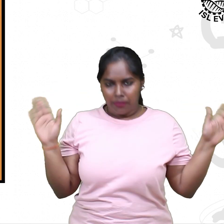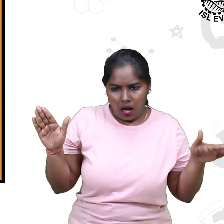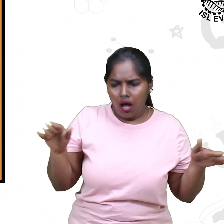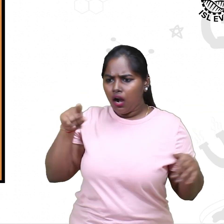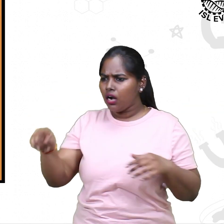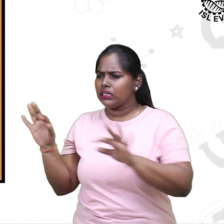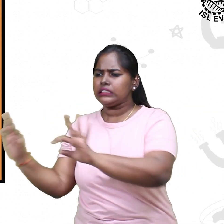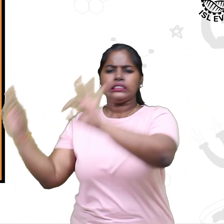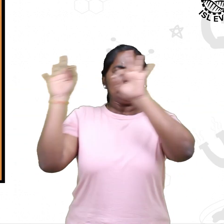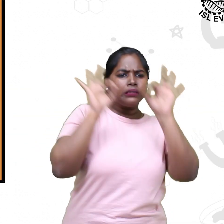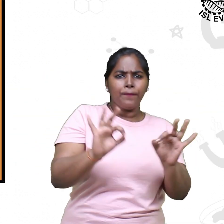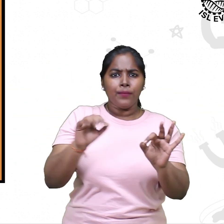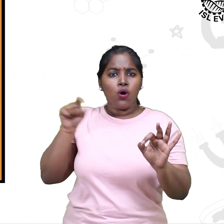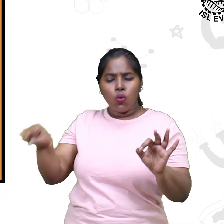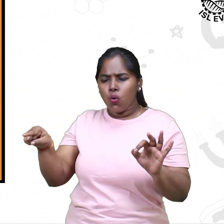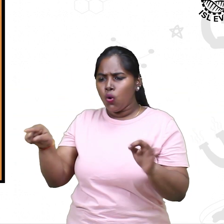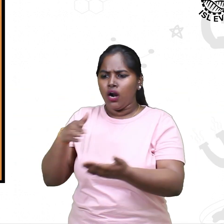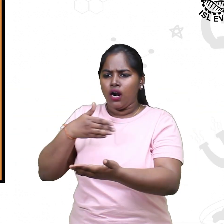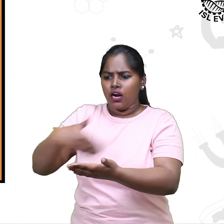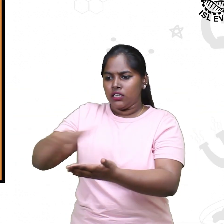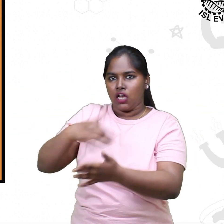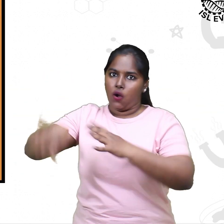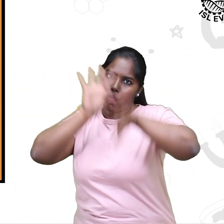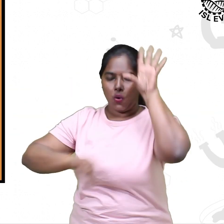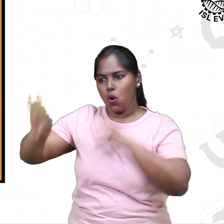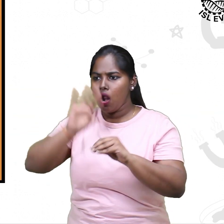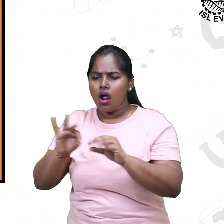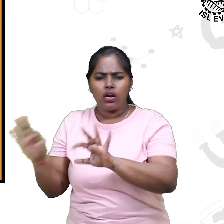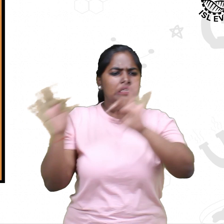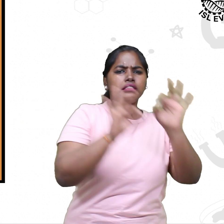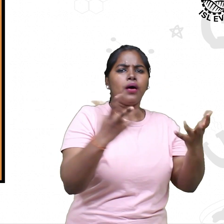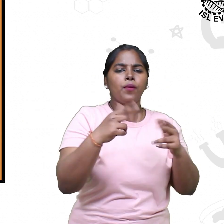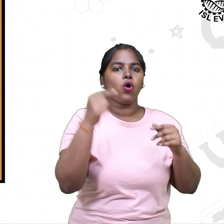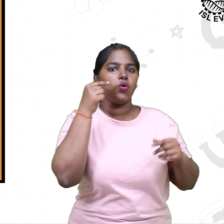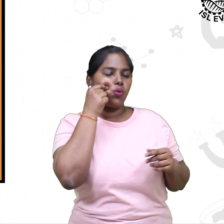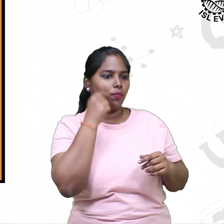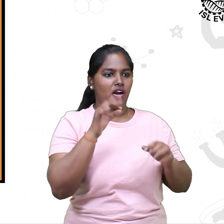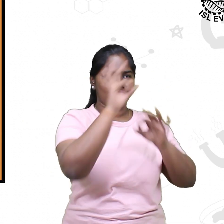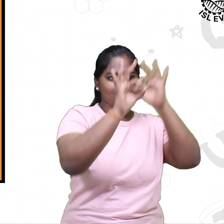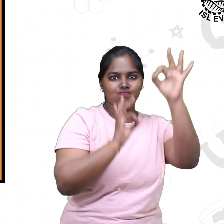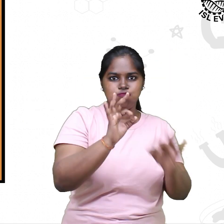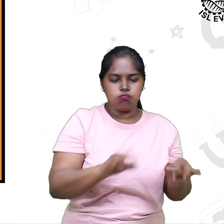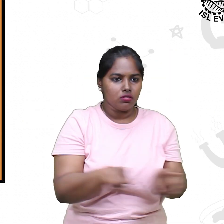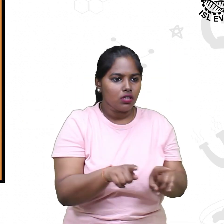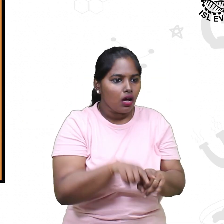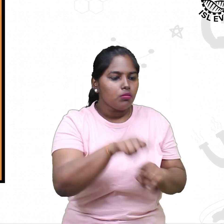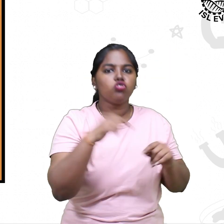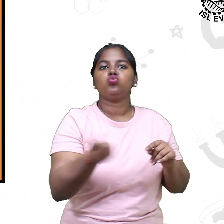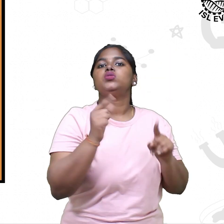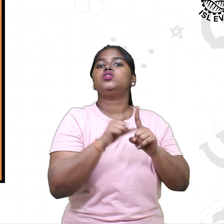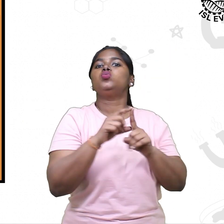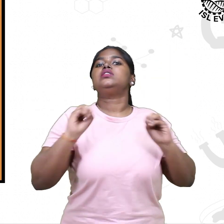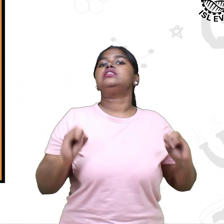learning which is very similar to humans. It's used as a model to study human learning. I got fascinated by this whole model for trying to use